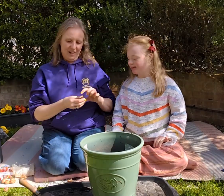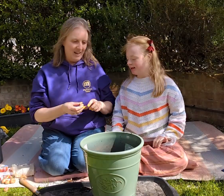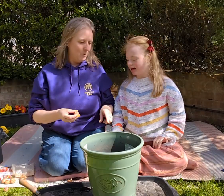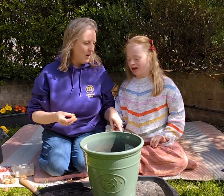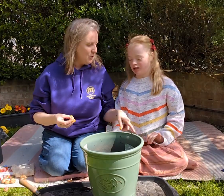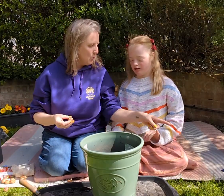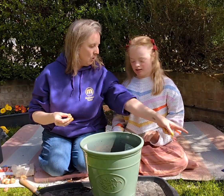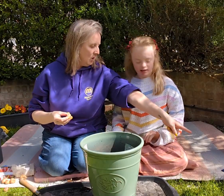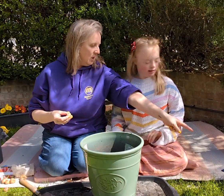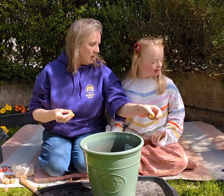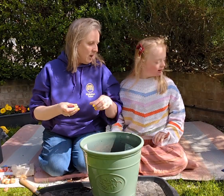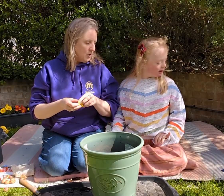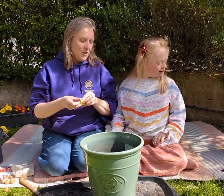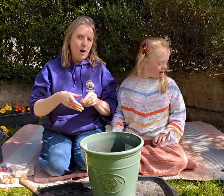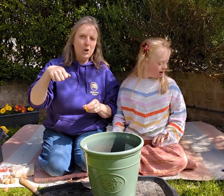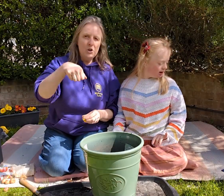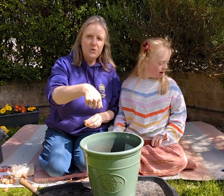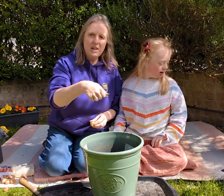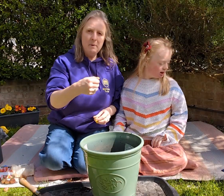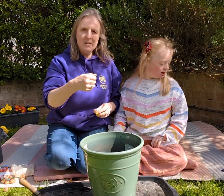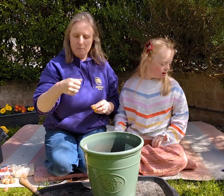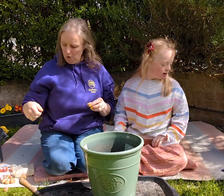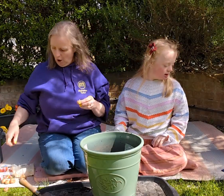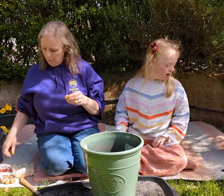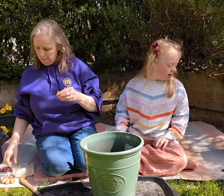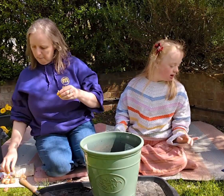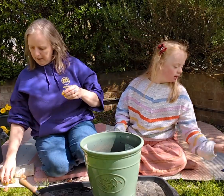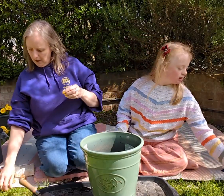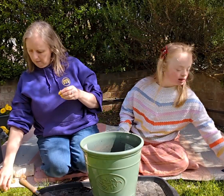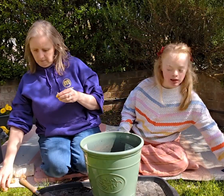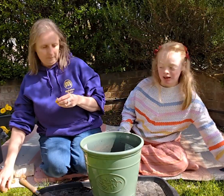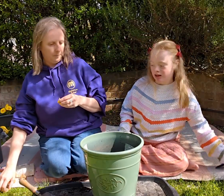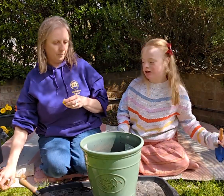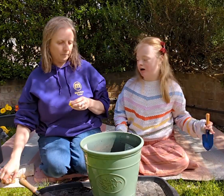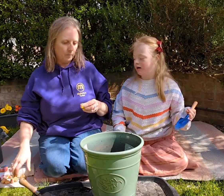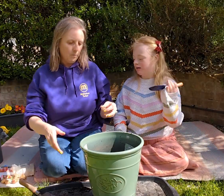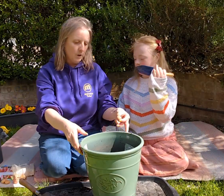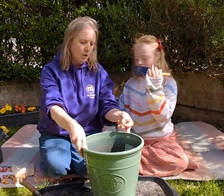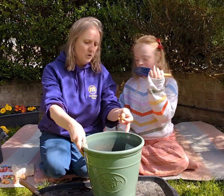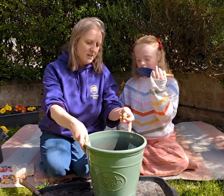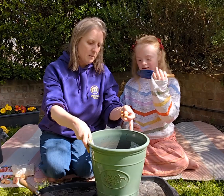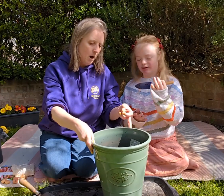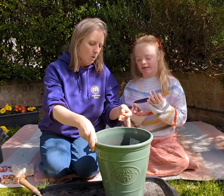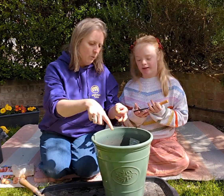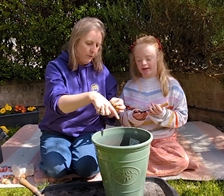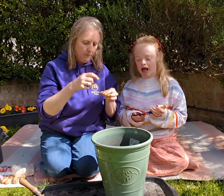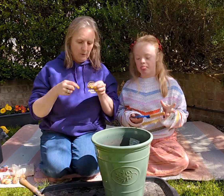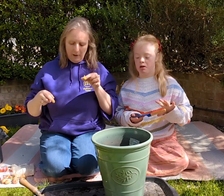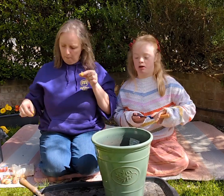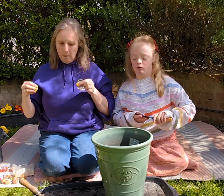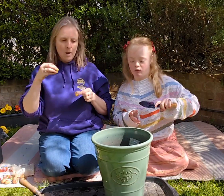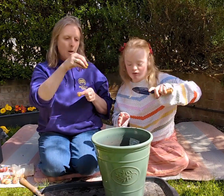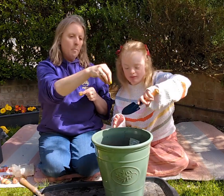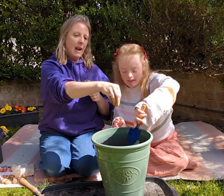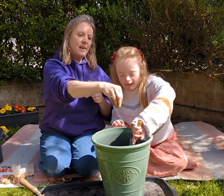Okay, where's your trowel? Can you dig me some more holes, baby girl? Can you dig some holes so we can plant